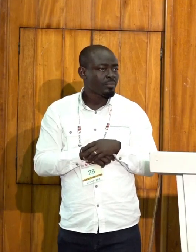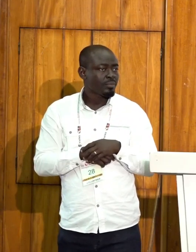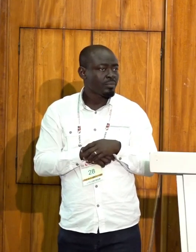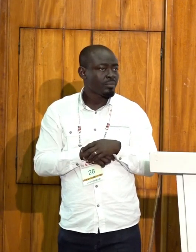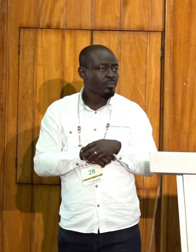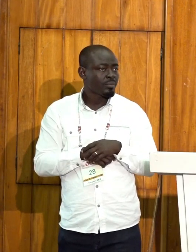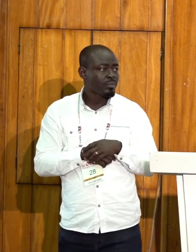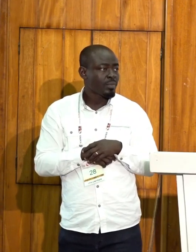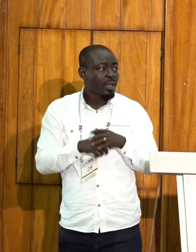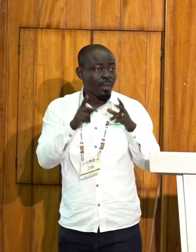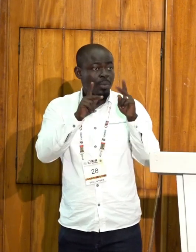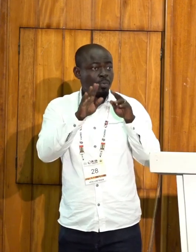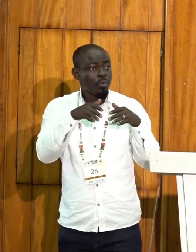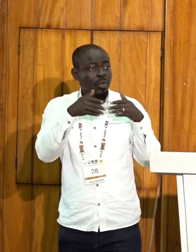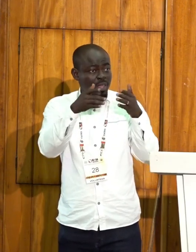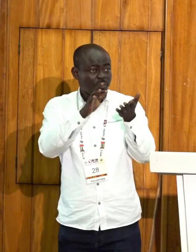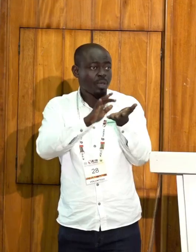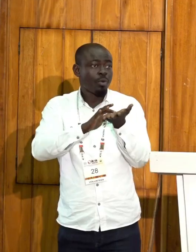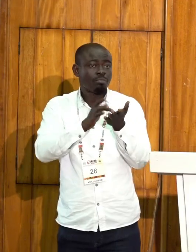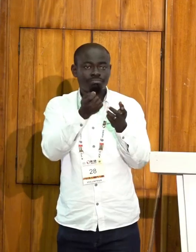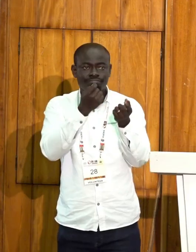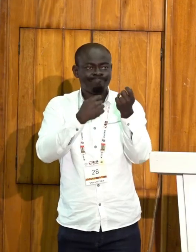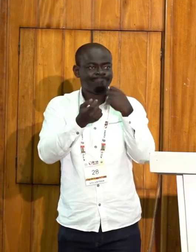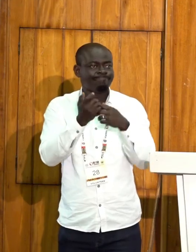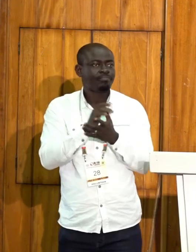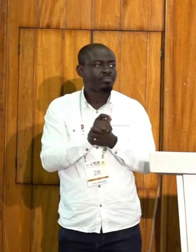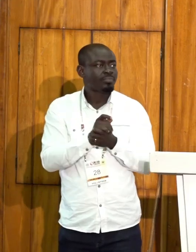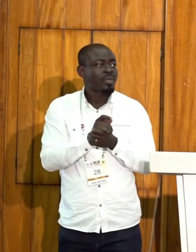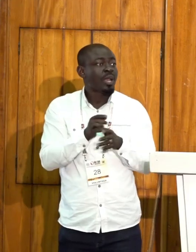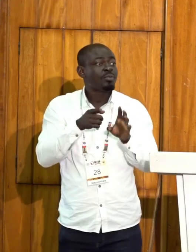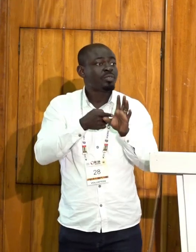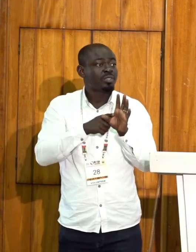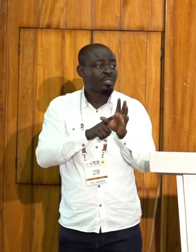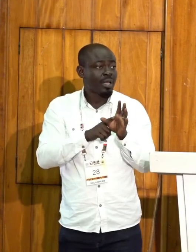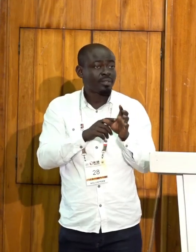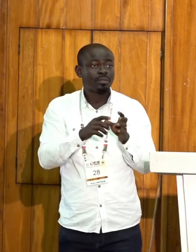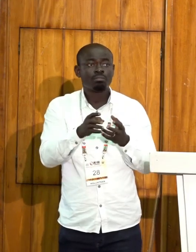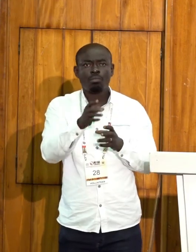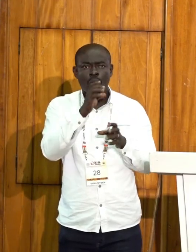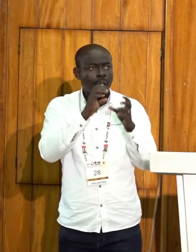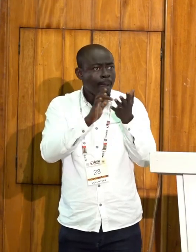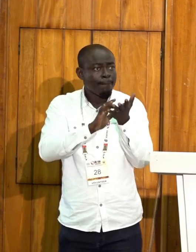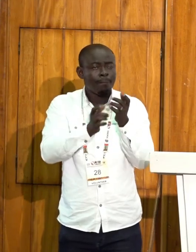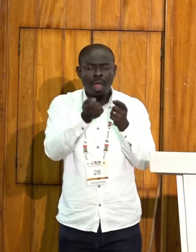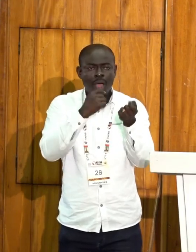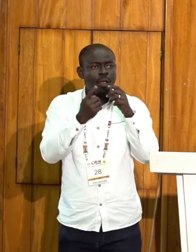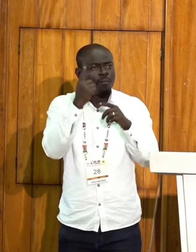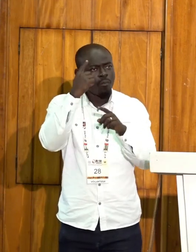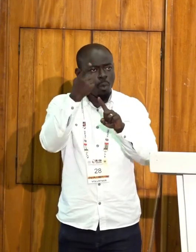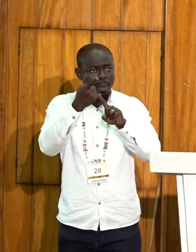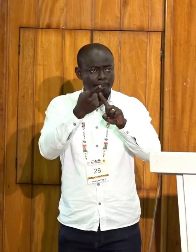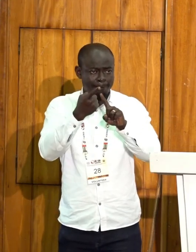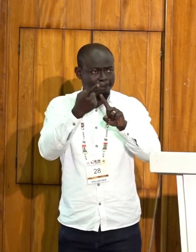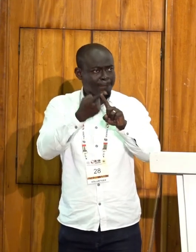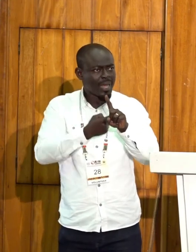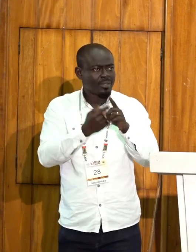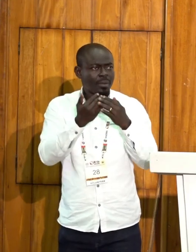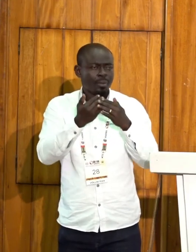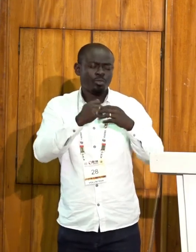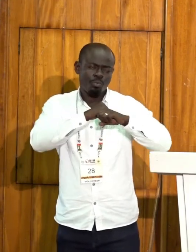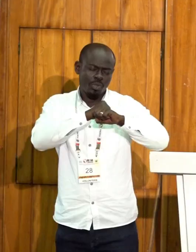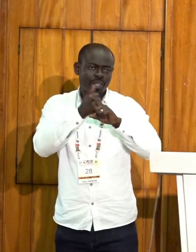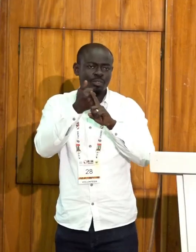post-exposure prophylaxis on drugs, and you start drinking drugs for 1 month to protect you from